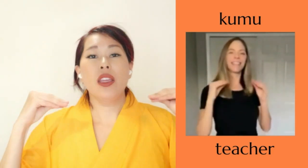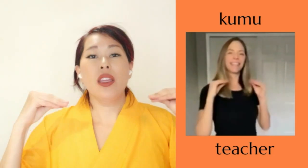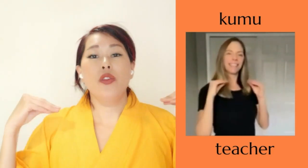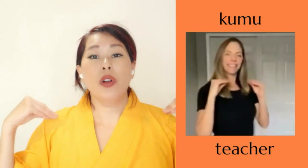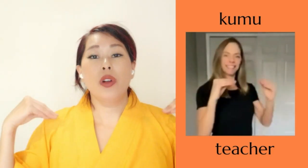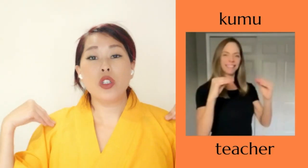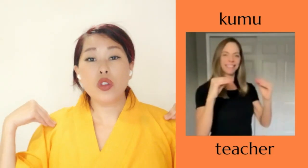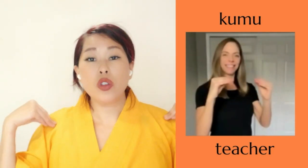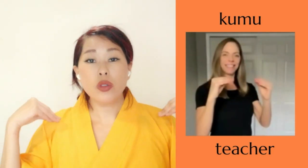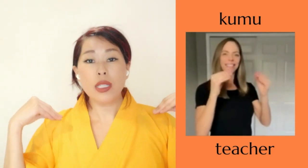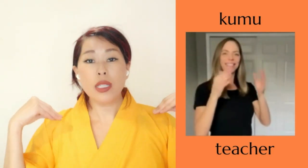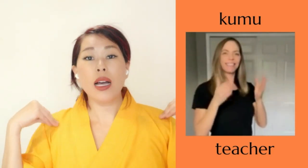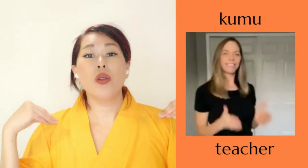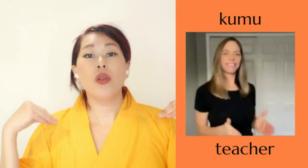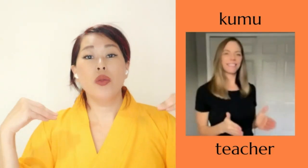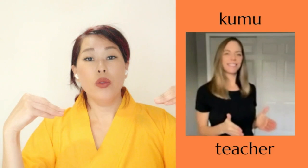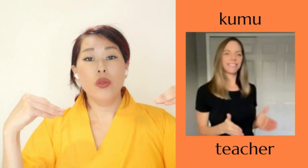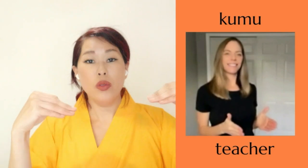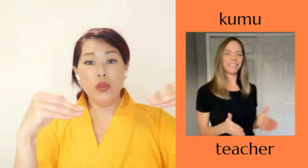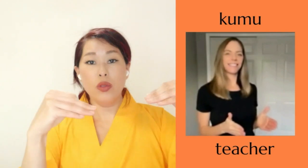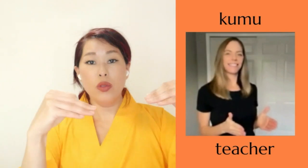then